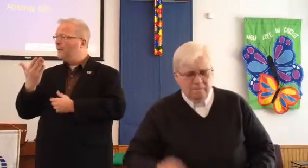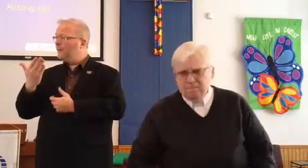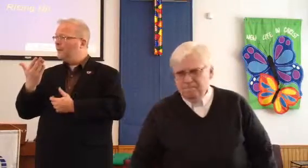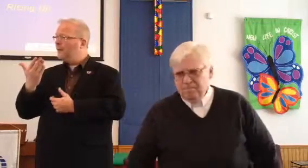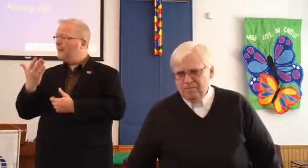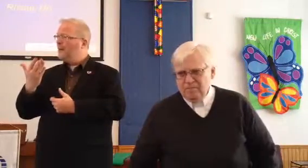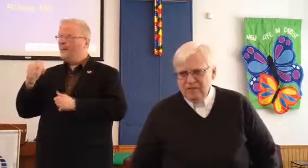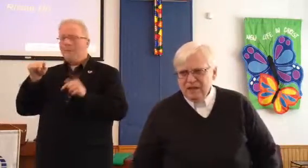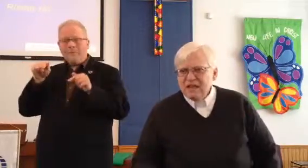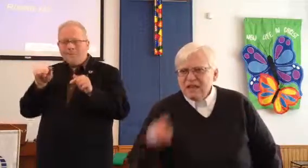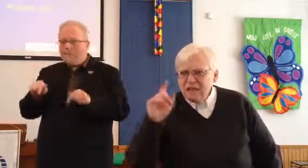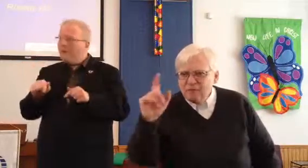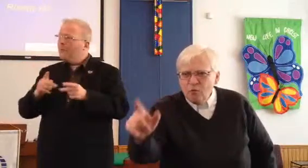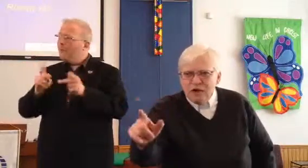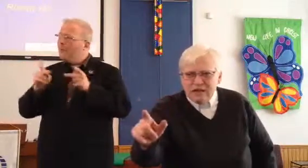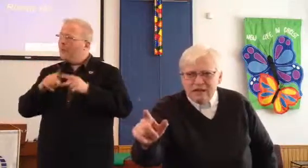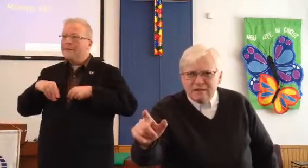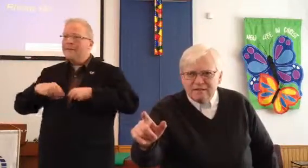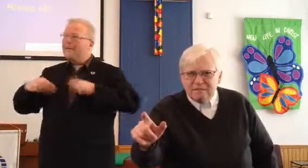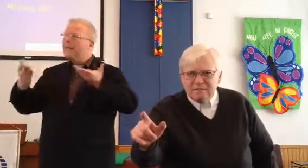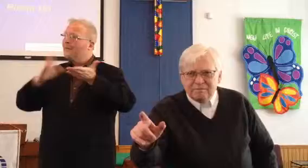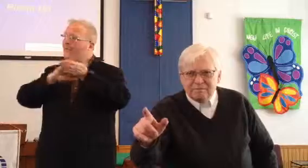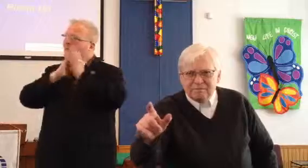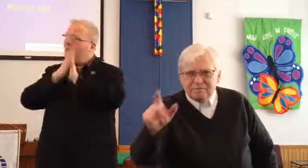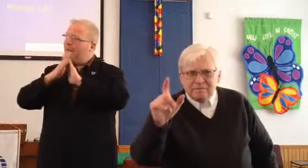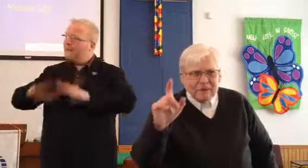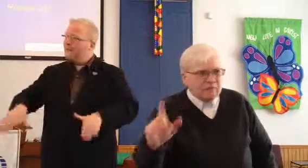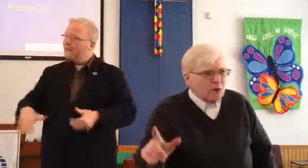Still, if we,